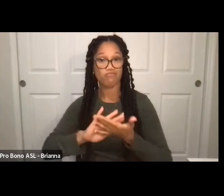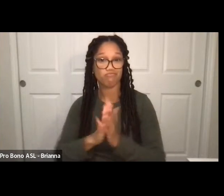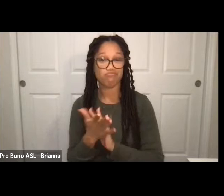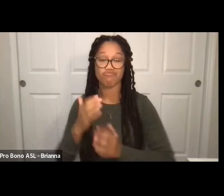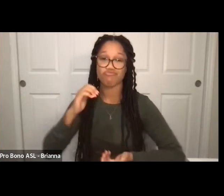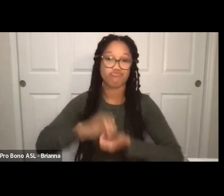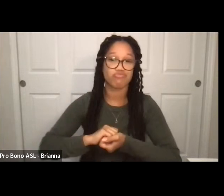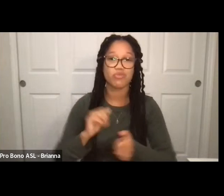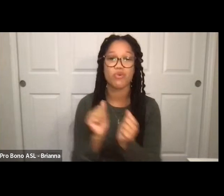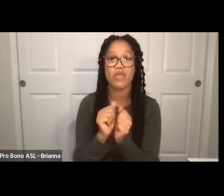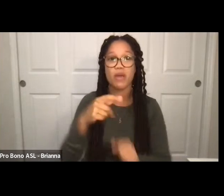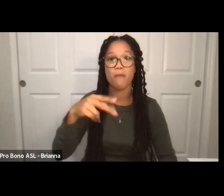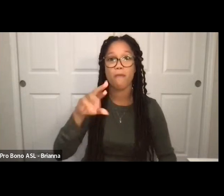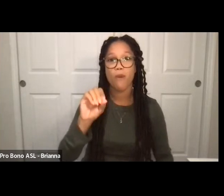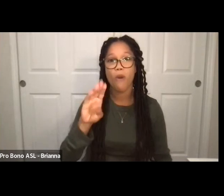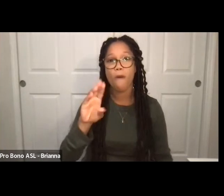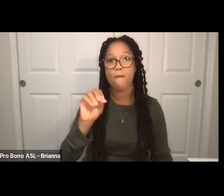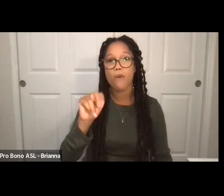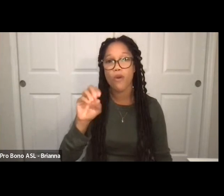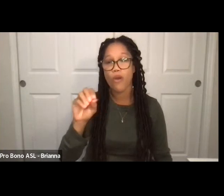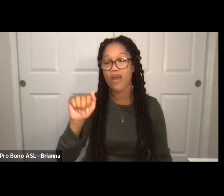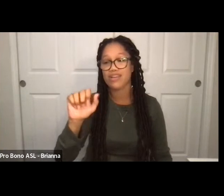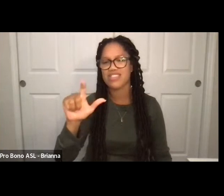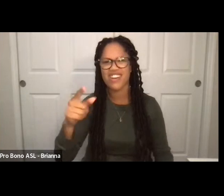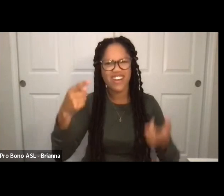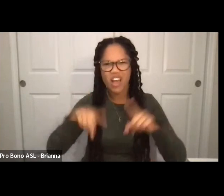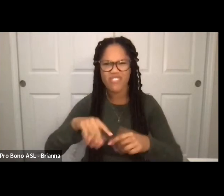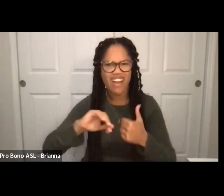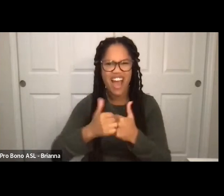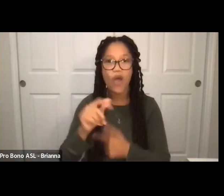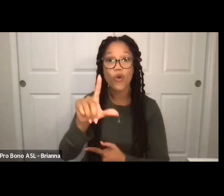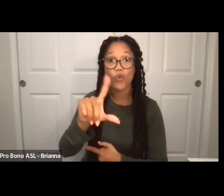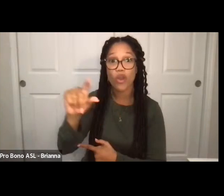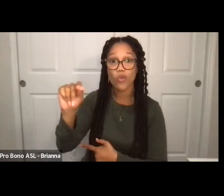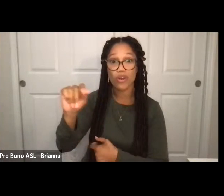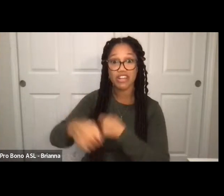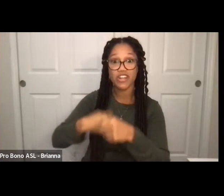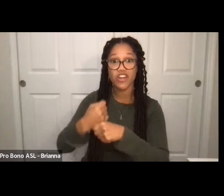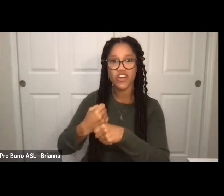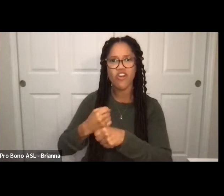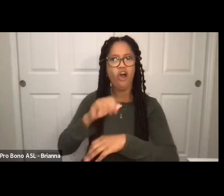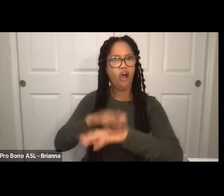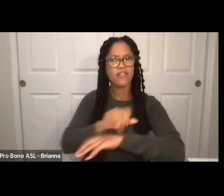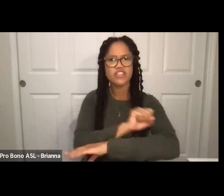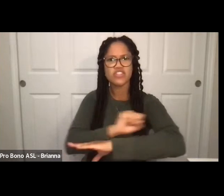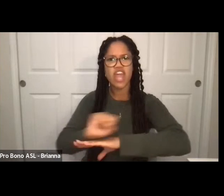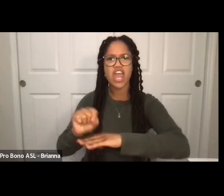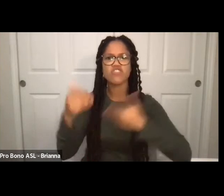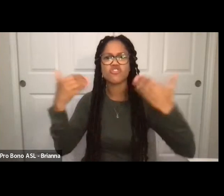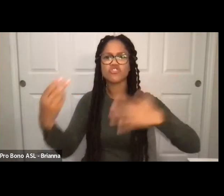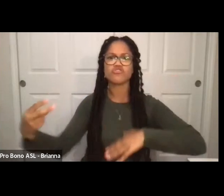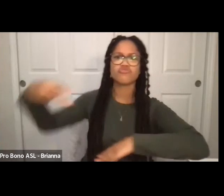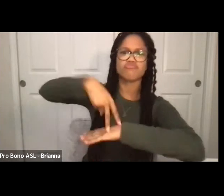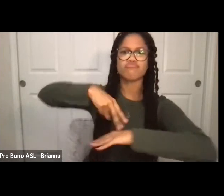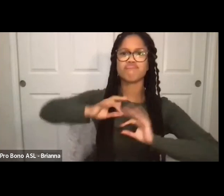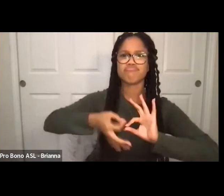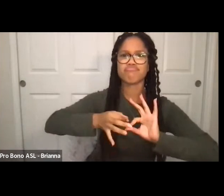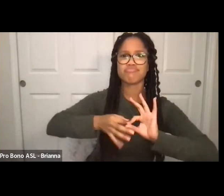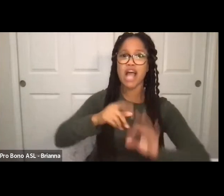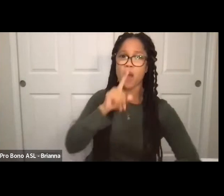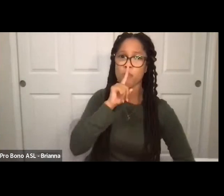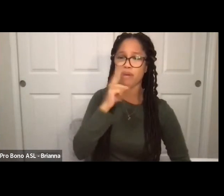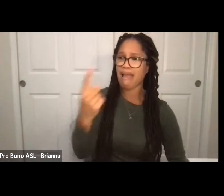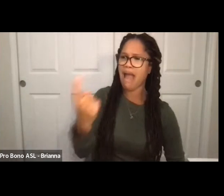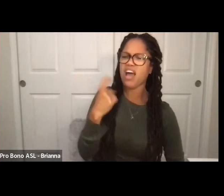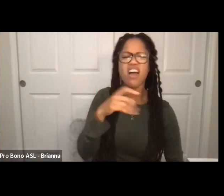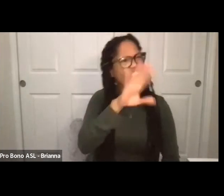Bono ASL because in 2020, they just jumped on the stage and just started doing it. They didn't ask, do